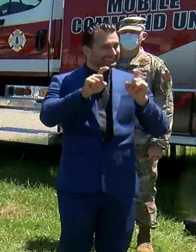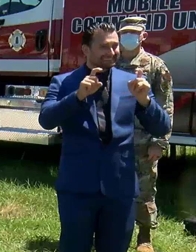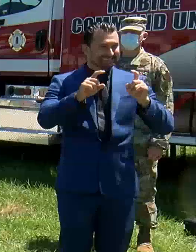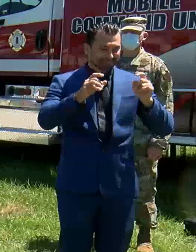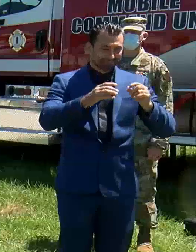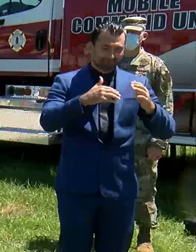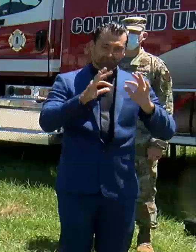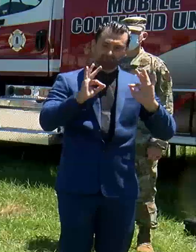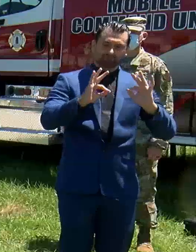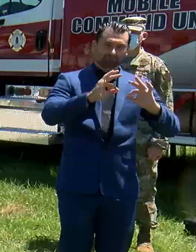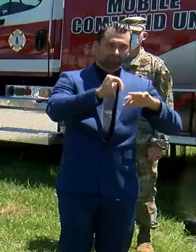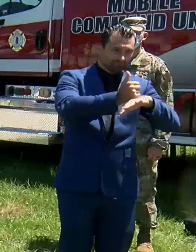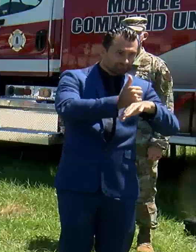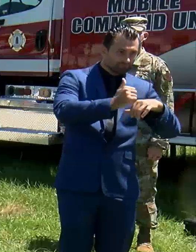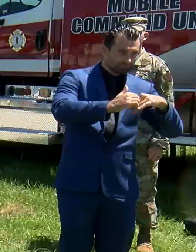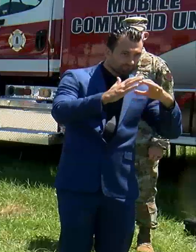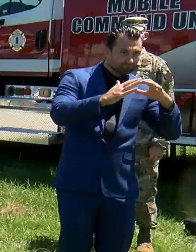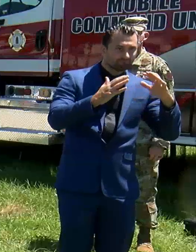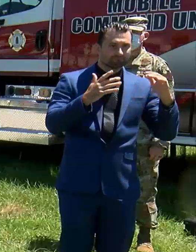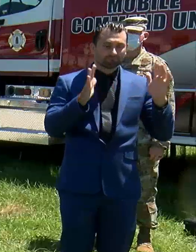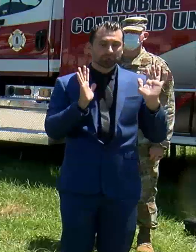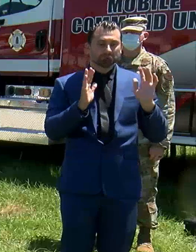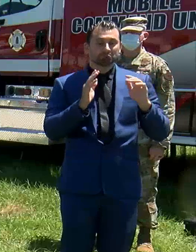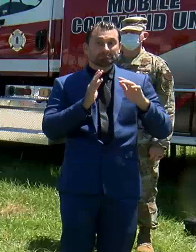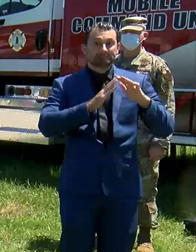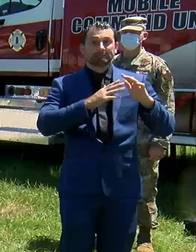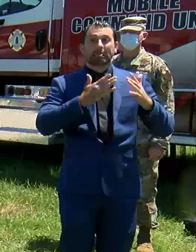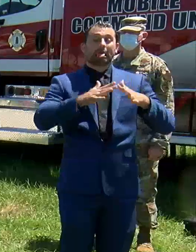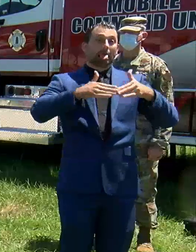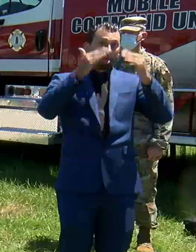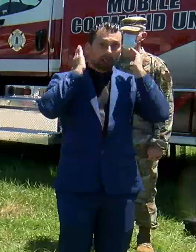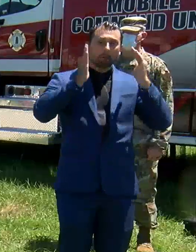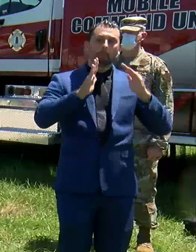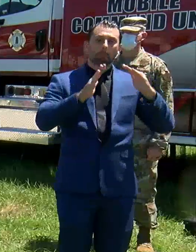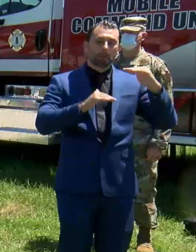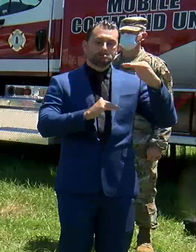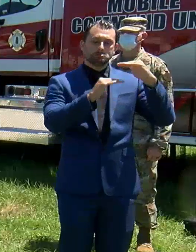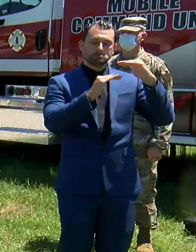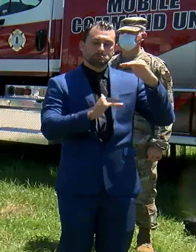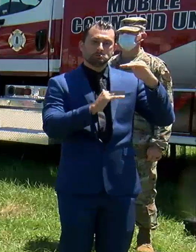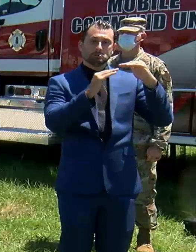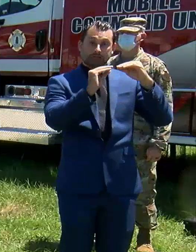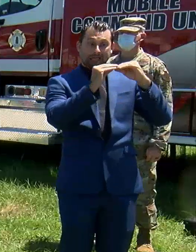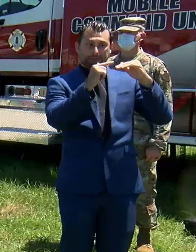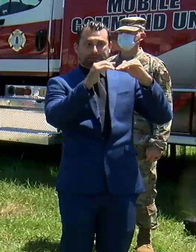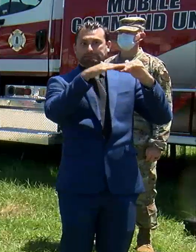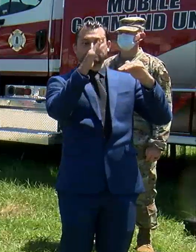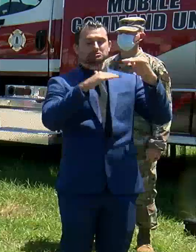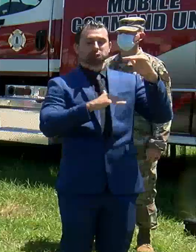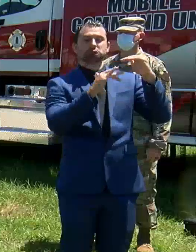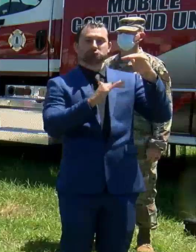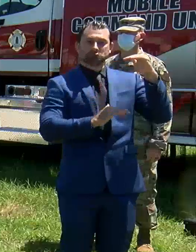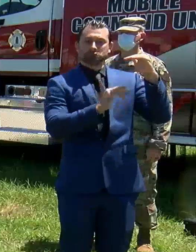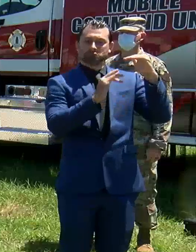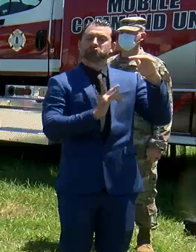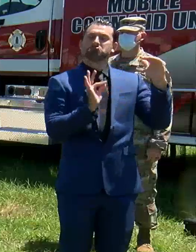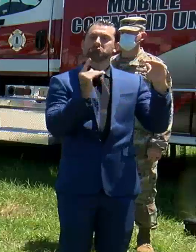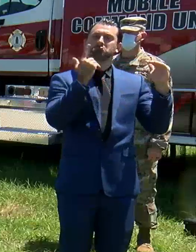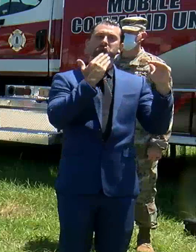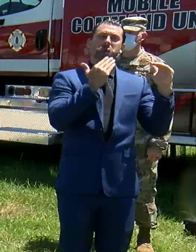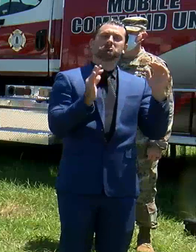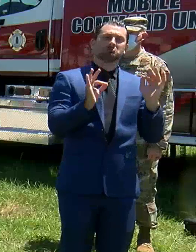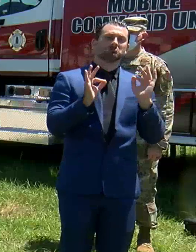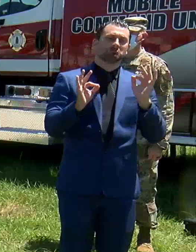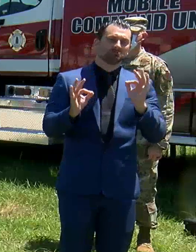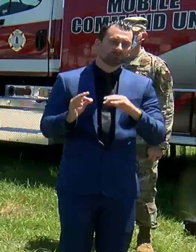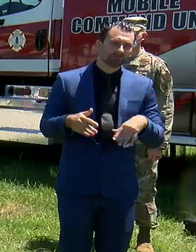today in South Florida, so that will continue that march. The governor talked about obviously getting to 40,000 labs a